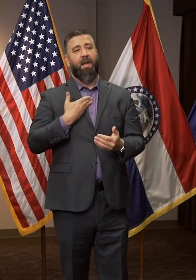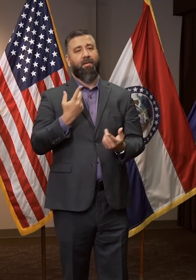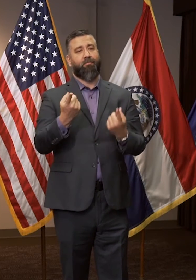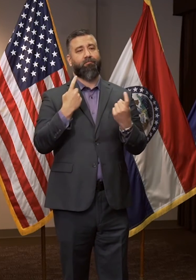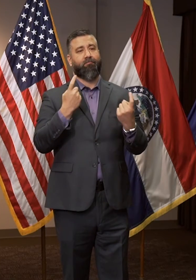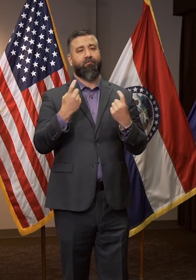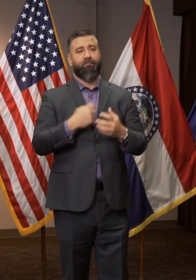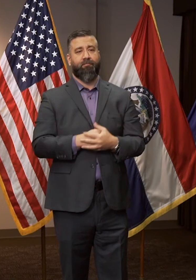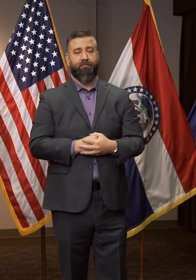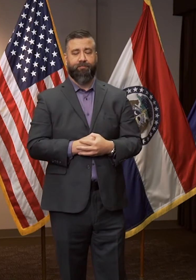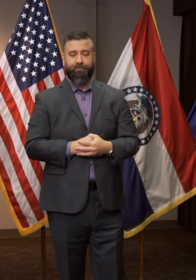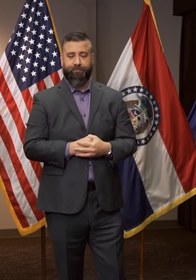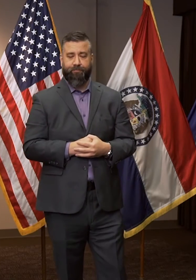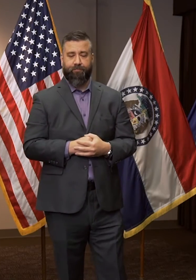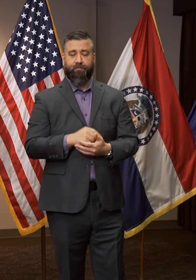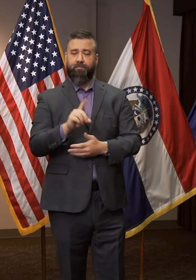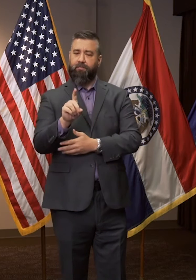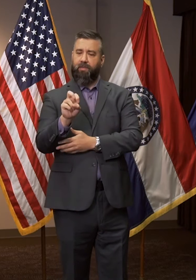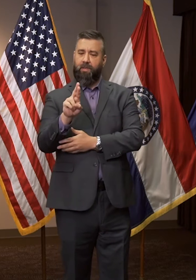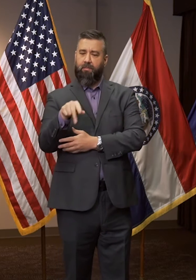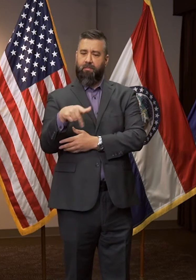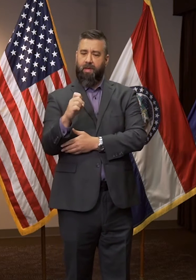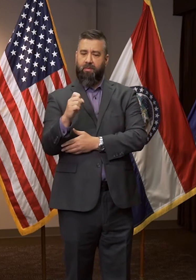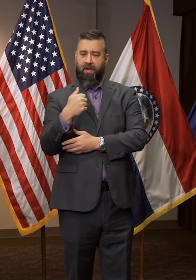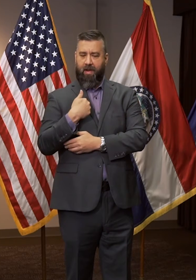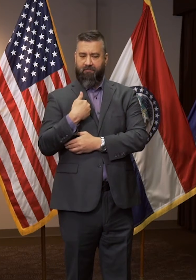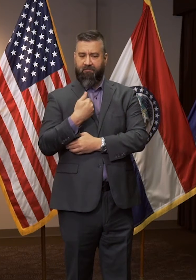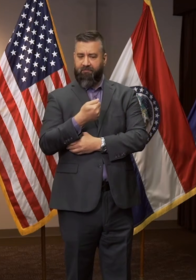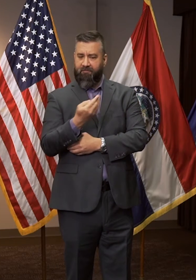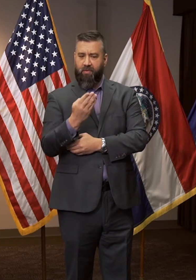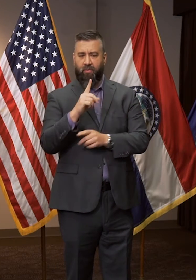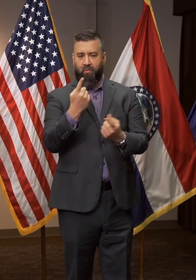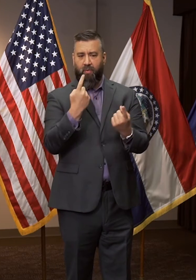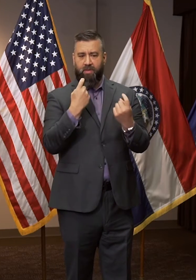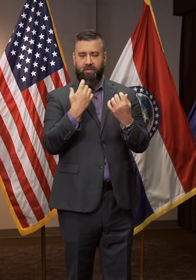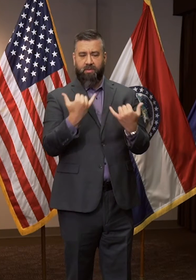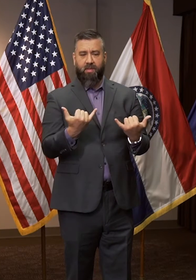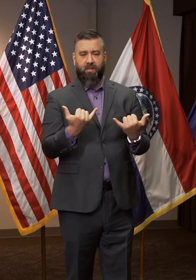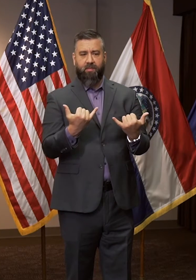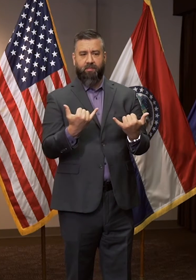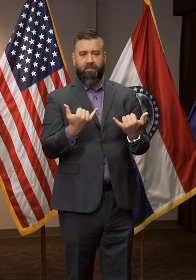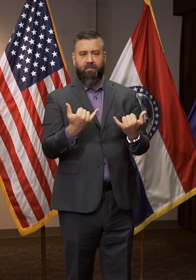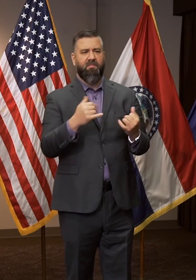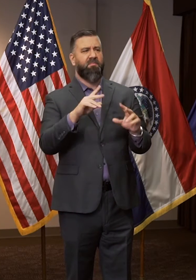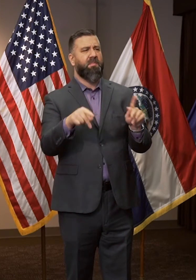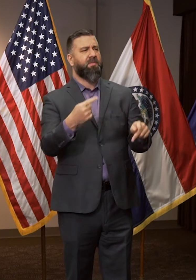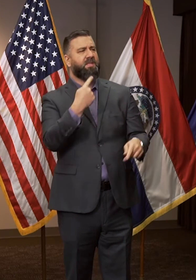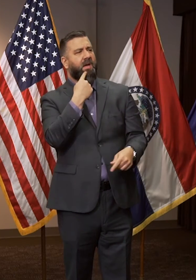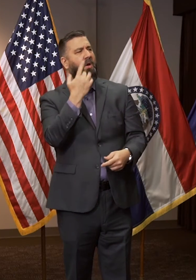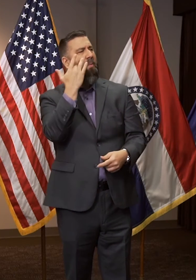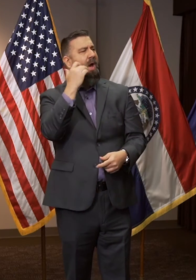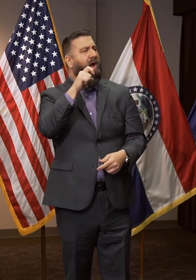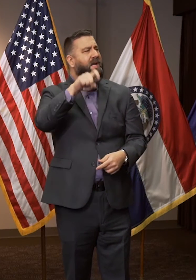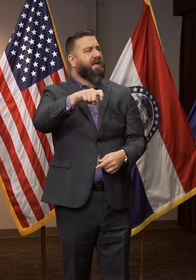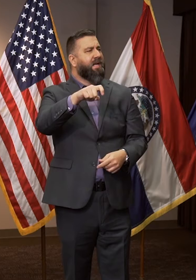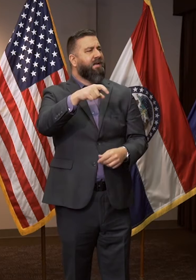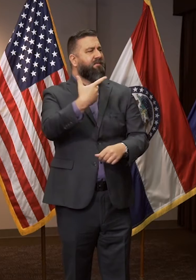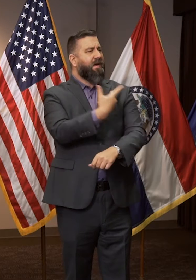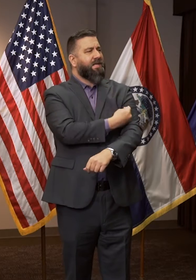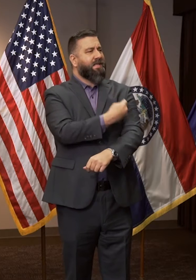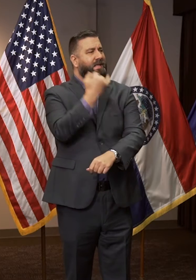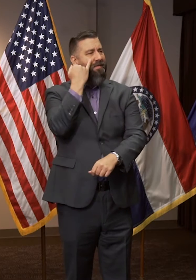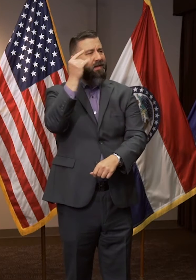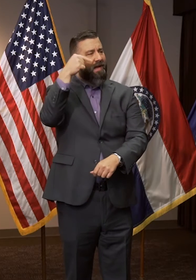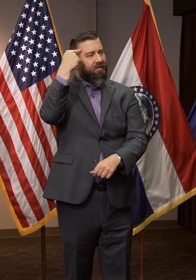questions. Dr. Page, we have a few questions today. We are hearing the sentiment, why do I need to get the vaccine if the government is telling